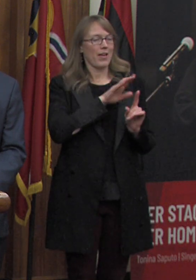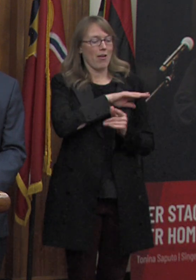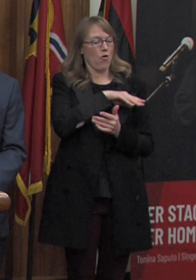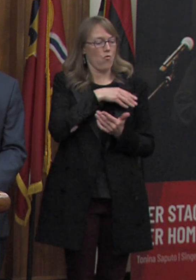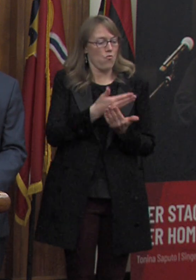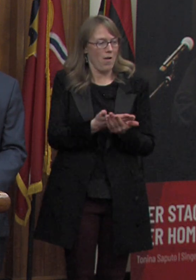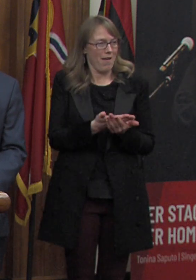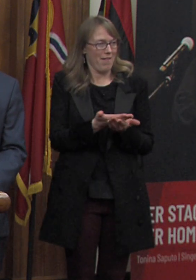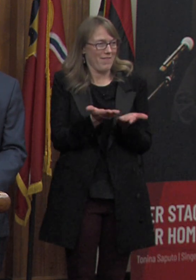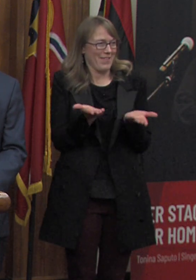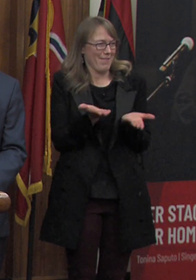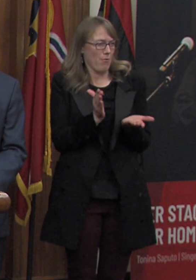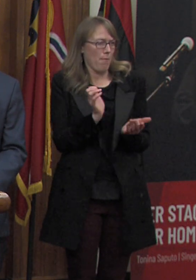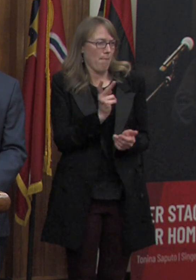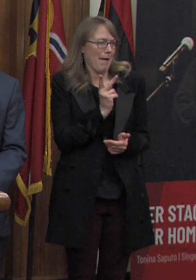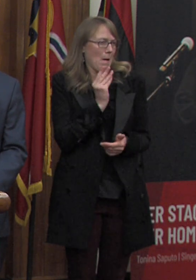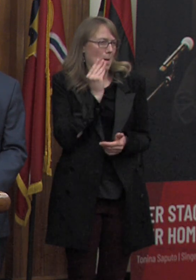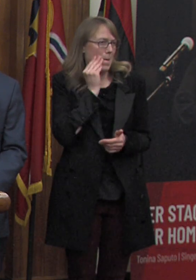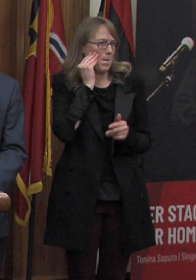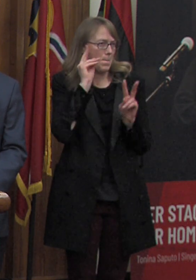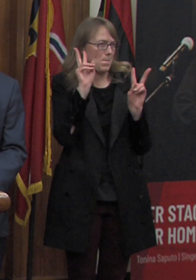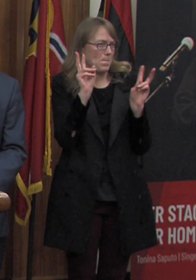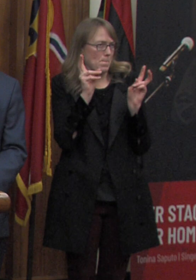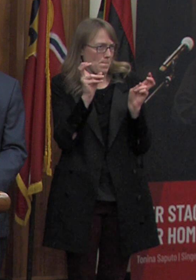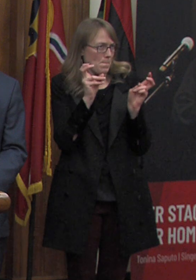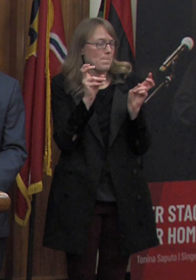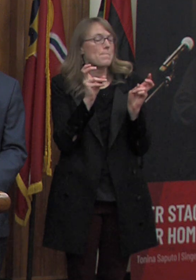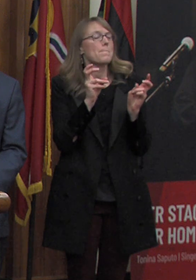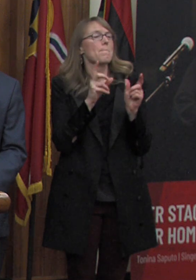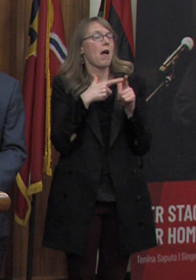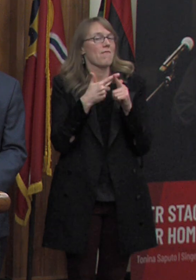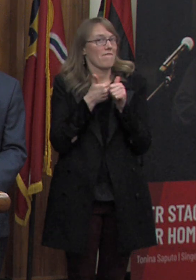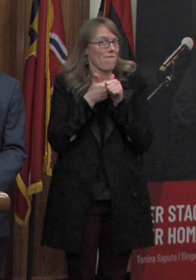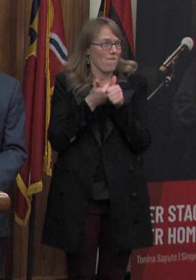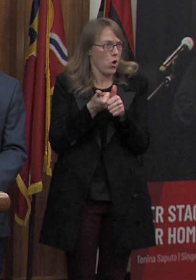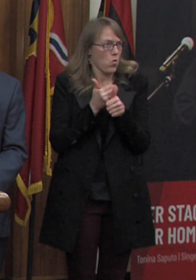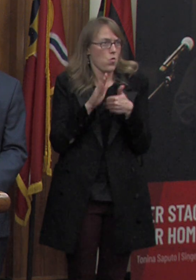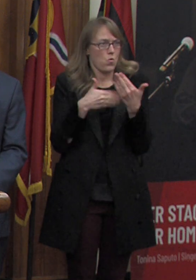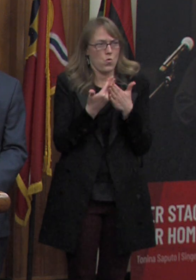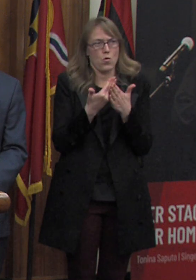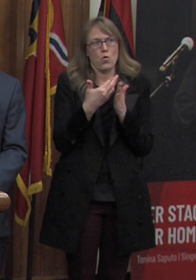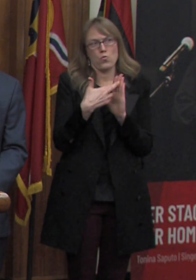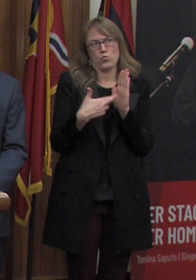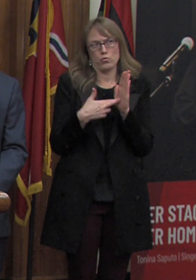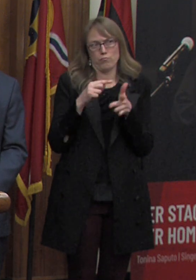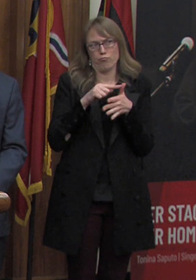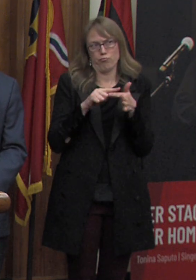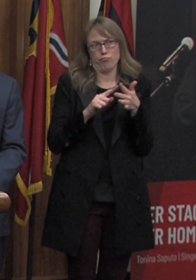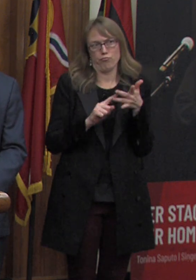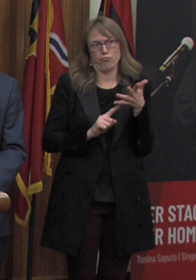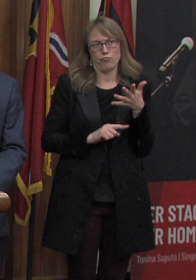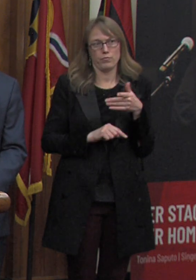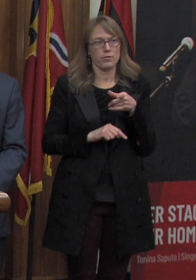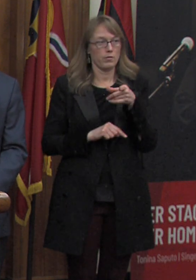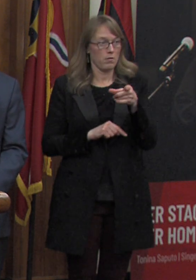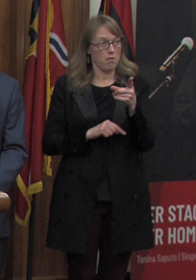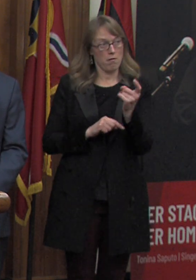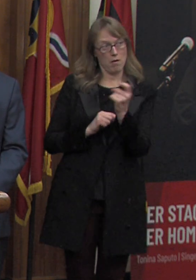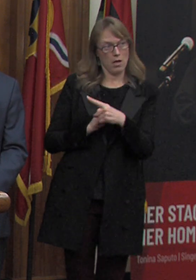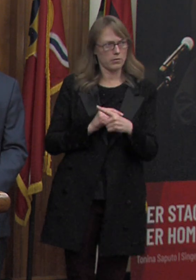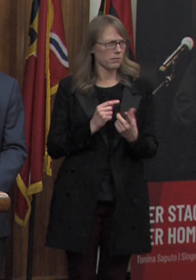on them. We know that that's the case. Have been very, very responsible. So, what, is it a male or female, the